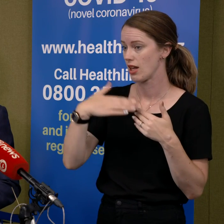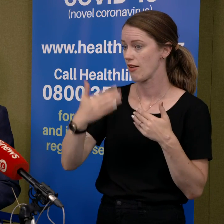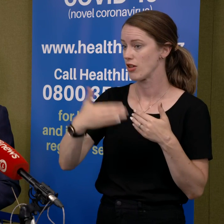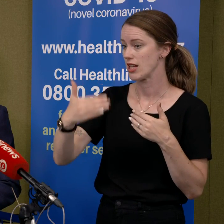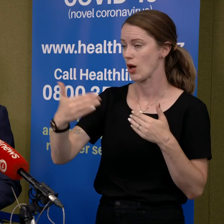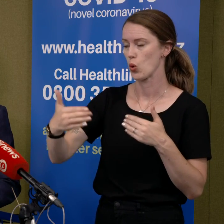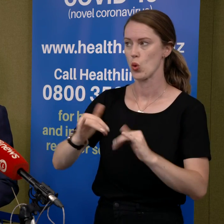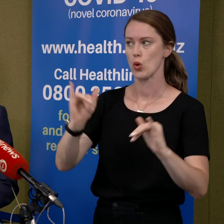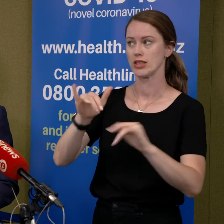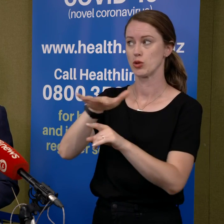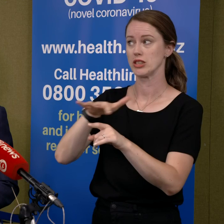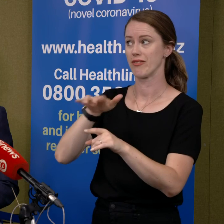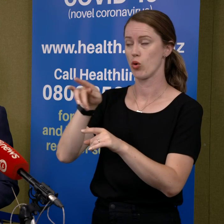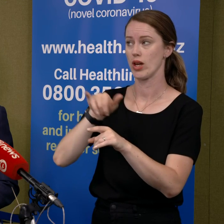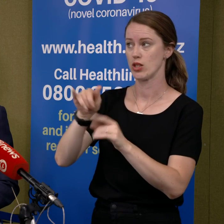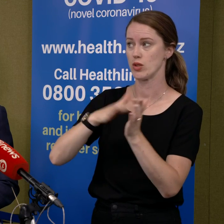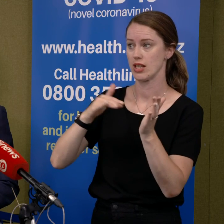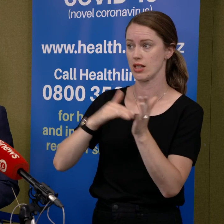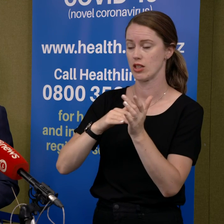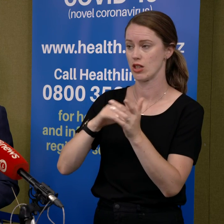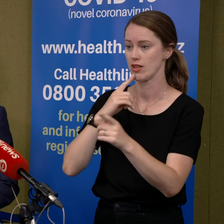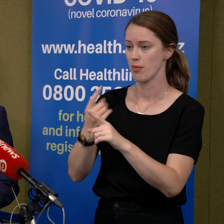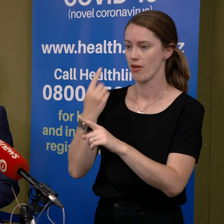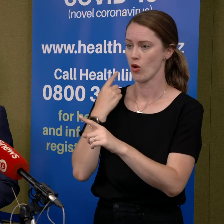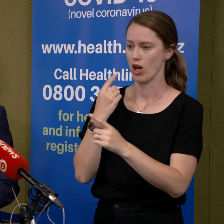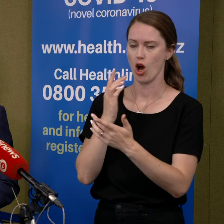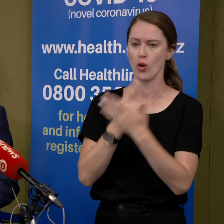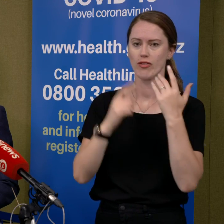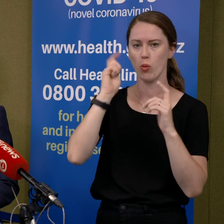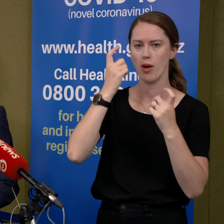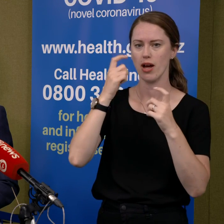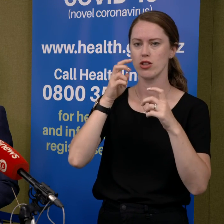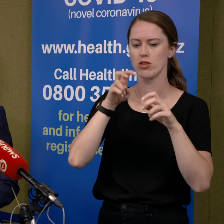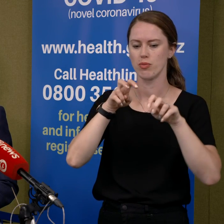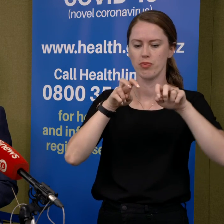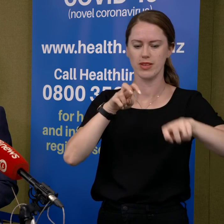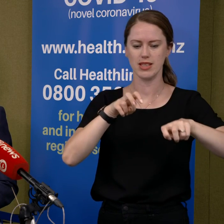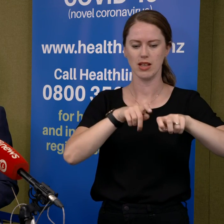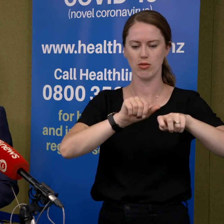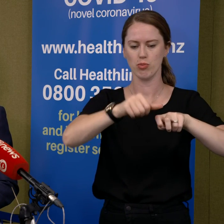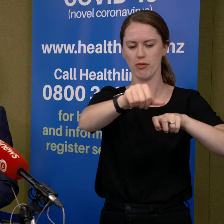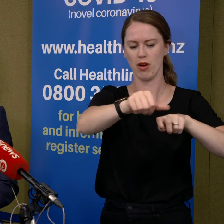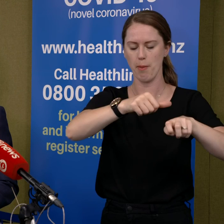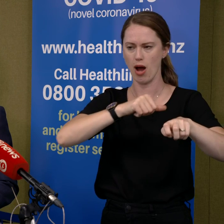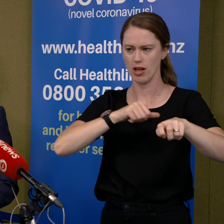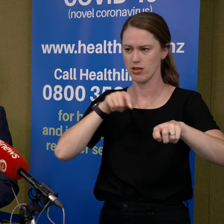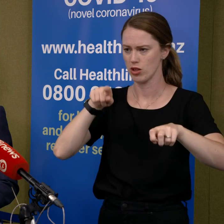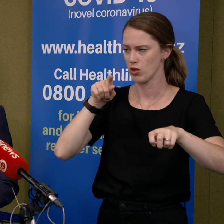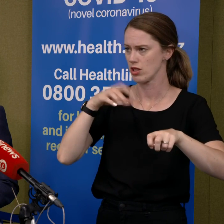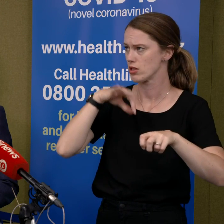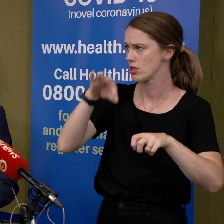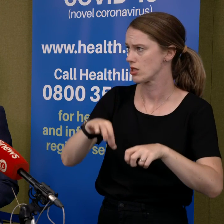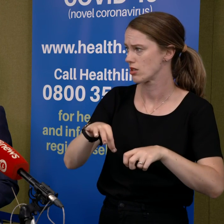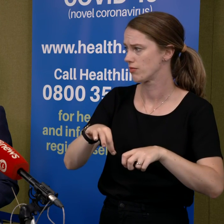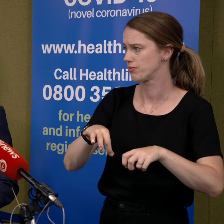how dire their situation is. And you've said in the past you only really have to worry about 2 rows in front of you, 2 rows behind. I mean, would you suggest